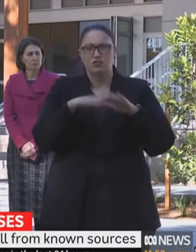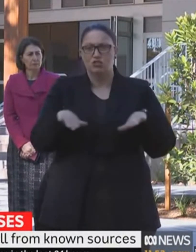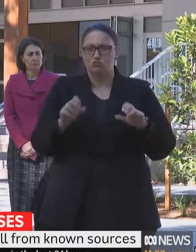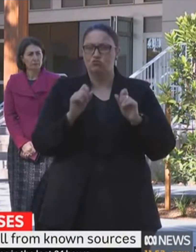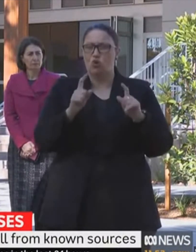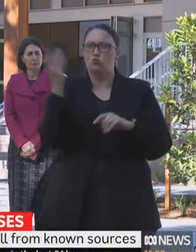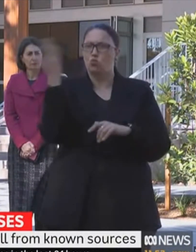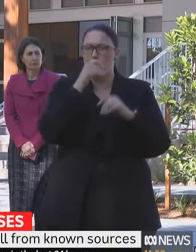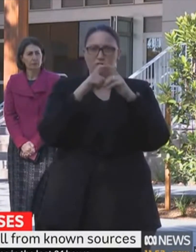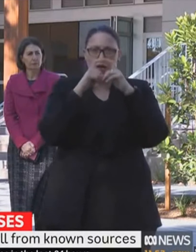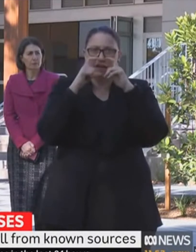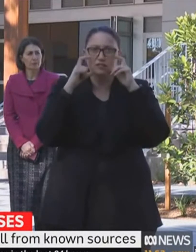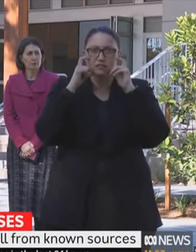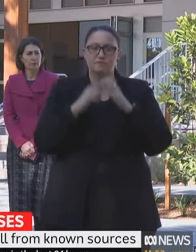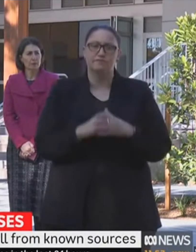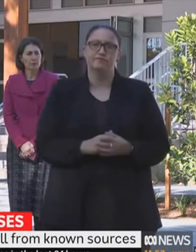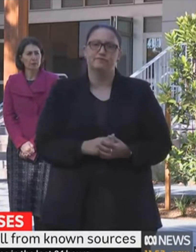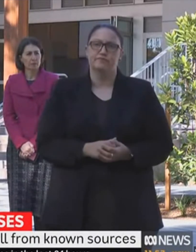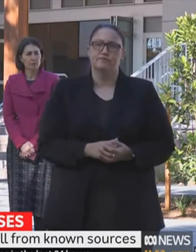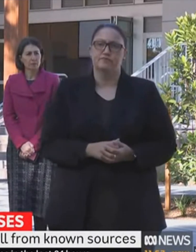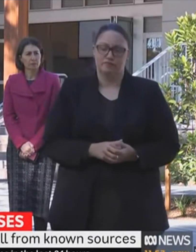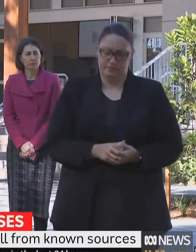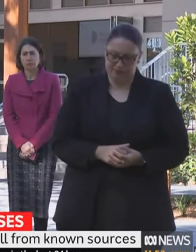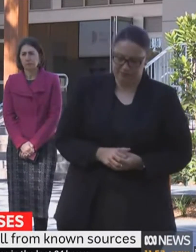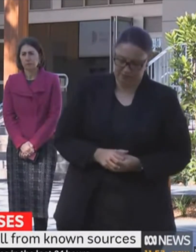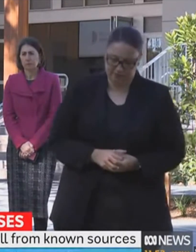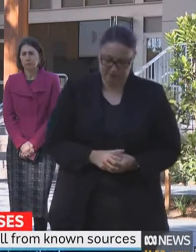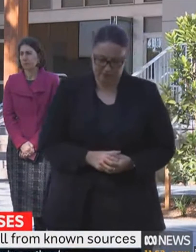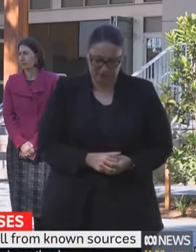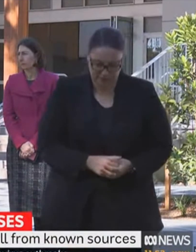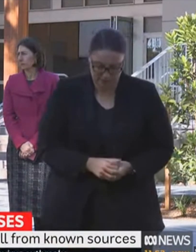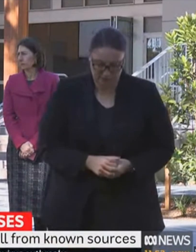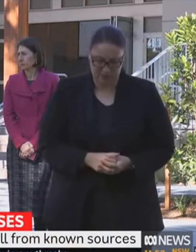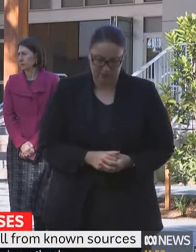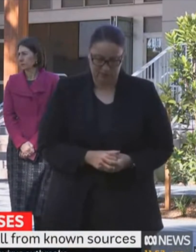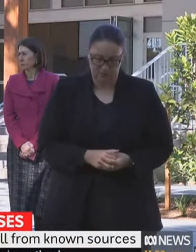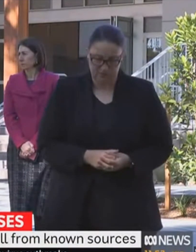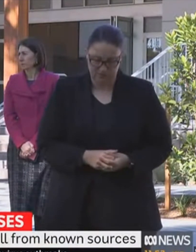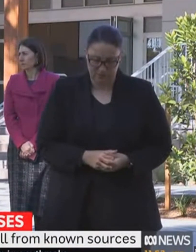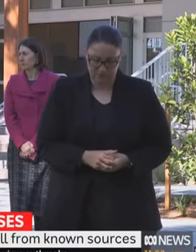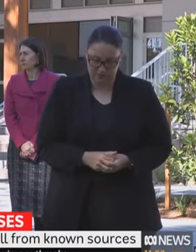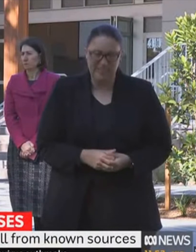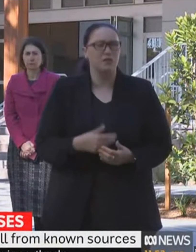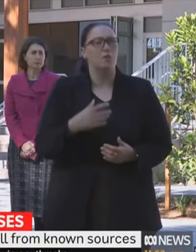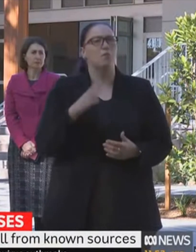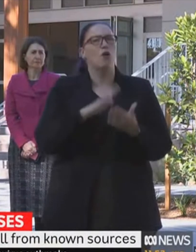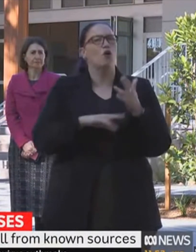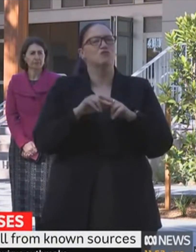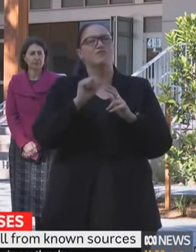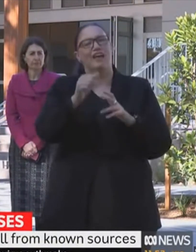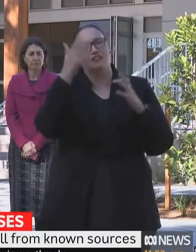to school with a face mask? Look, again, it's a personal decision. The schools have put in lots of